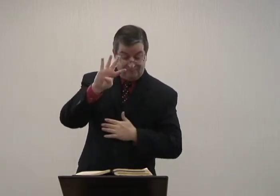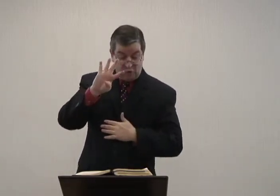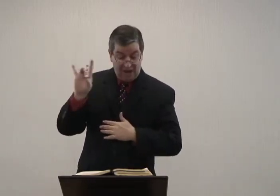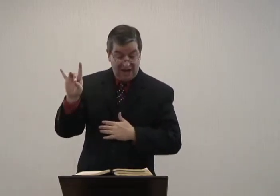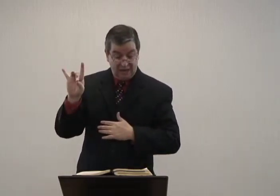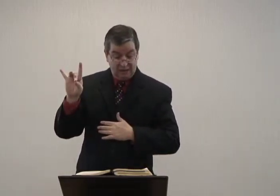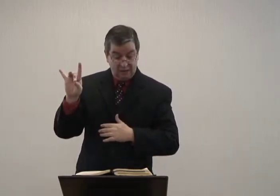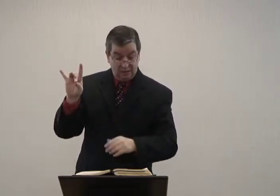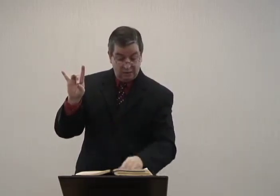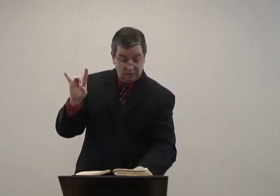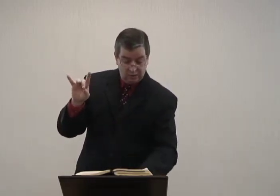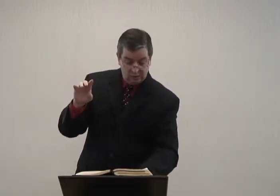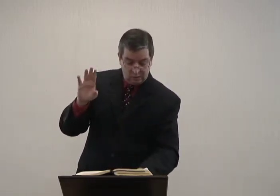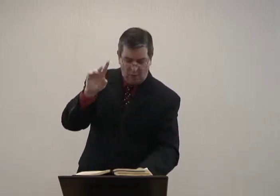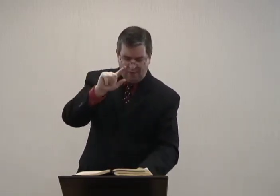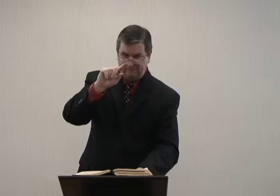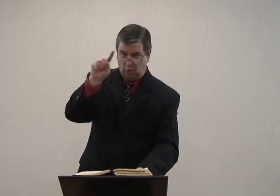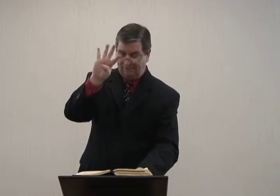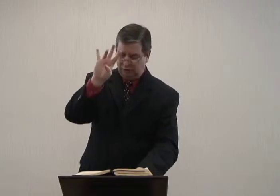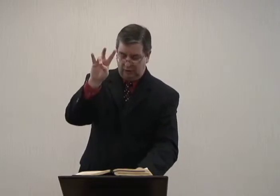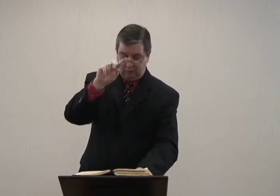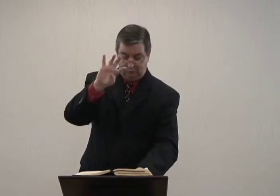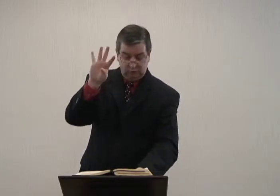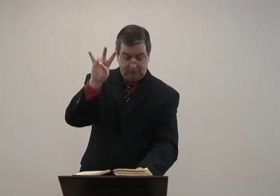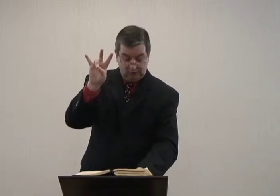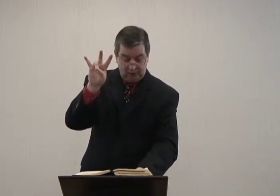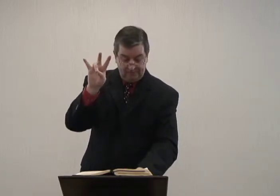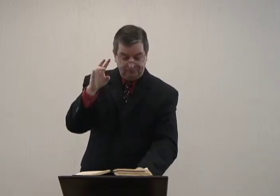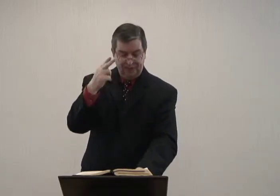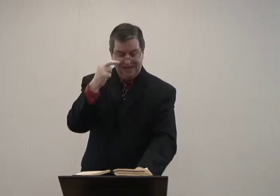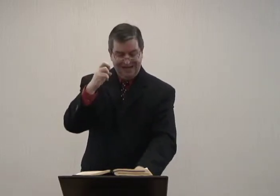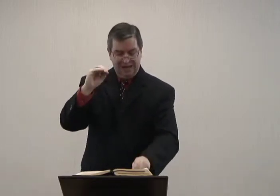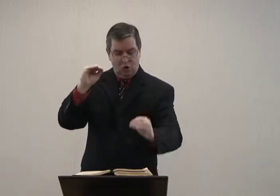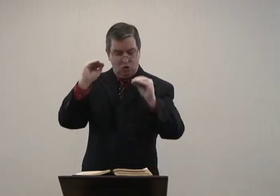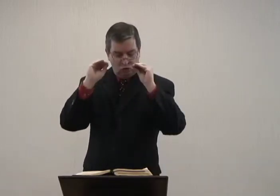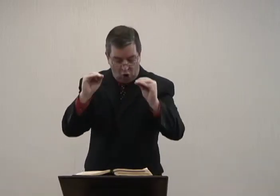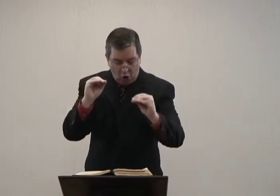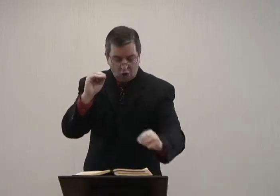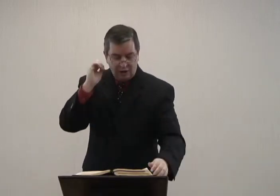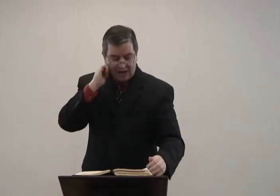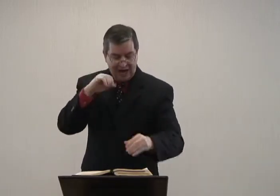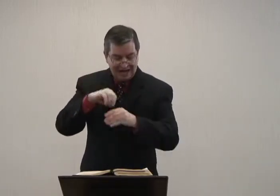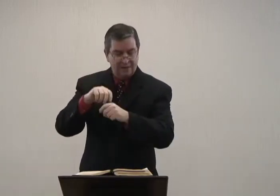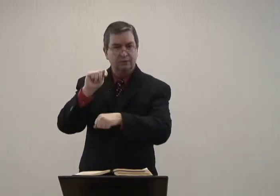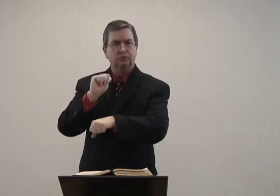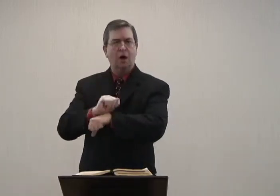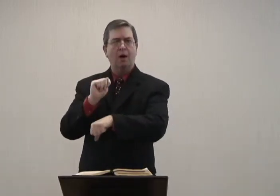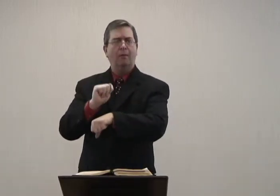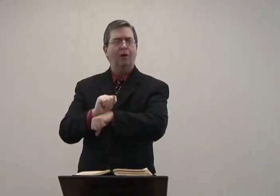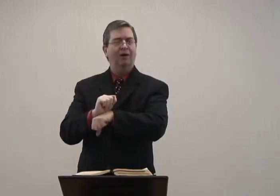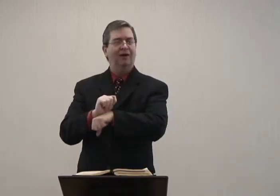and pray, in verse 48, verse 47, he taught every day in the